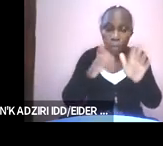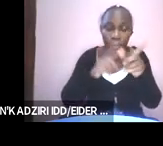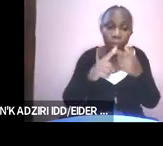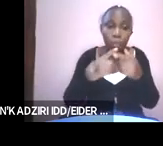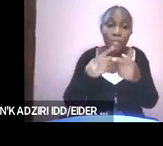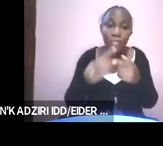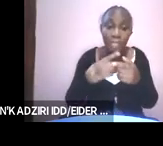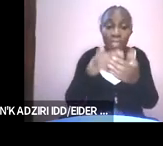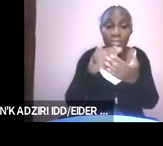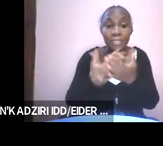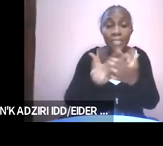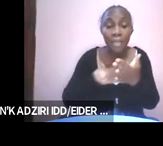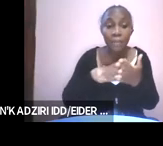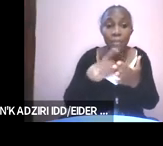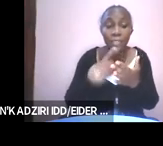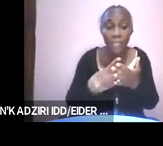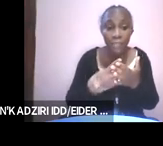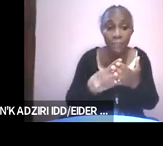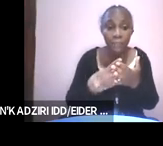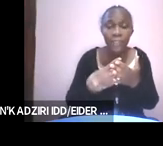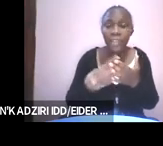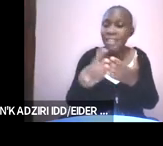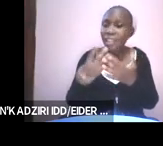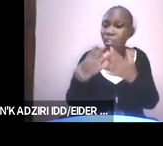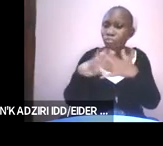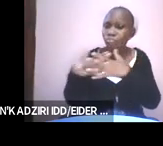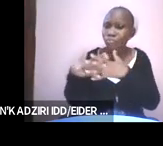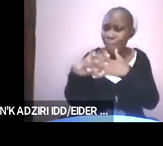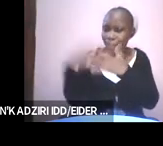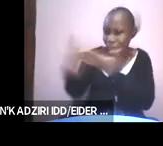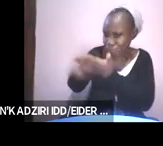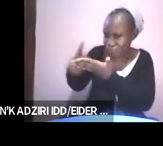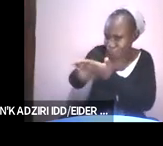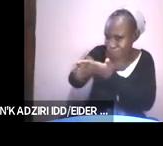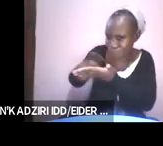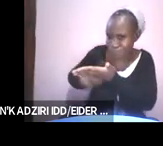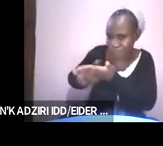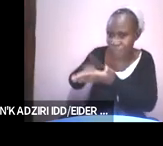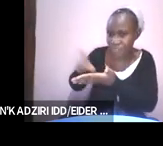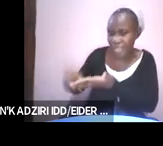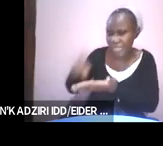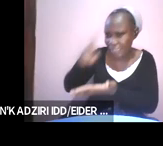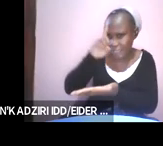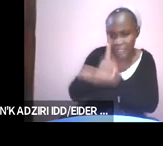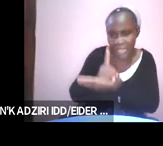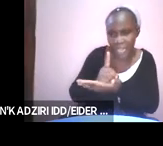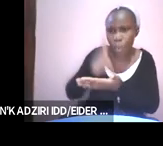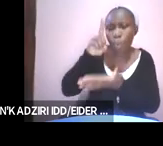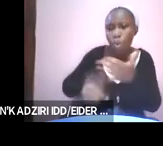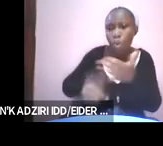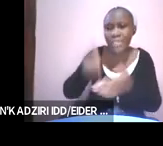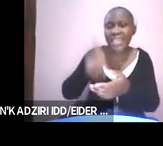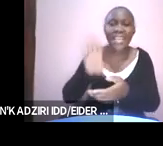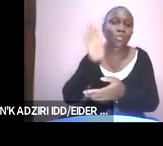Westerners determine what roles Africans and Asians play in shaping scientific narrative, because it is only